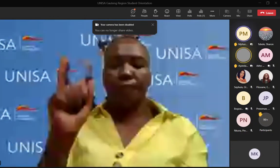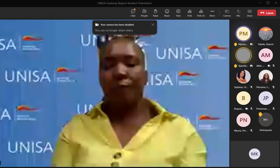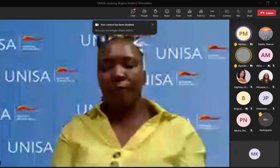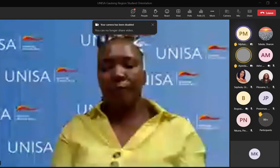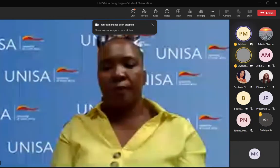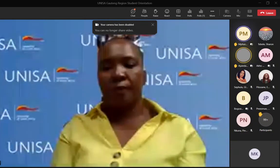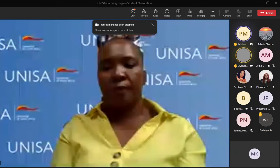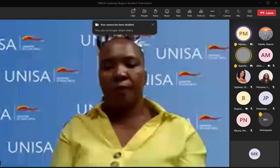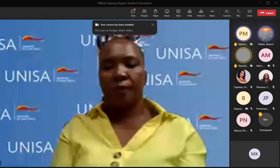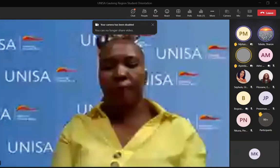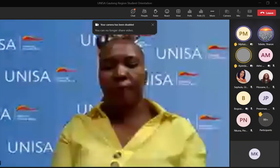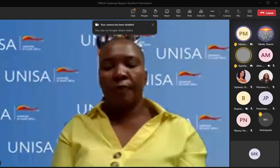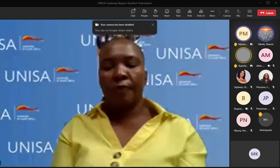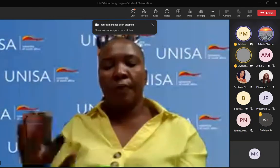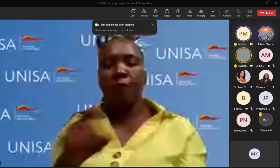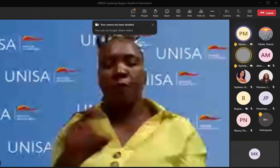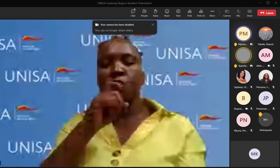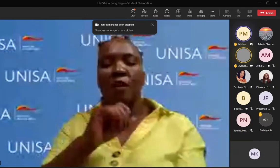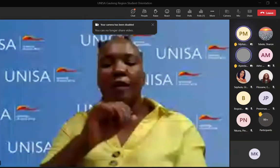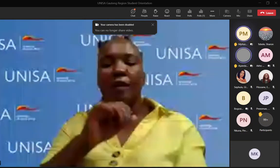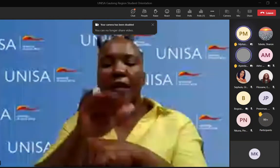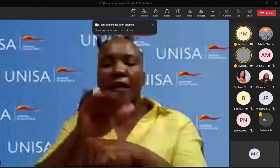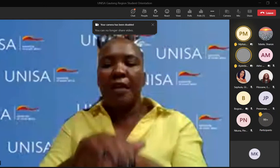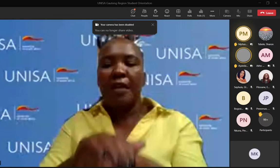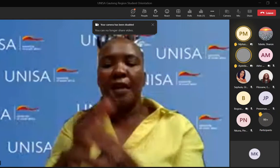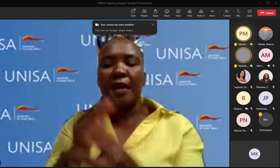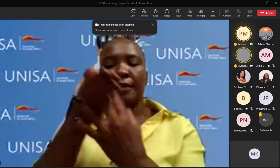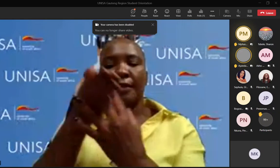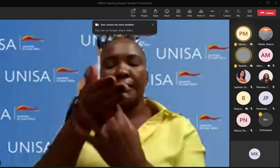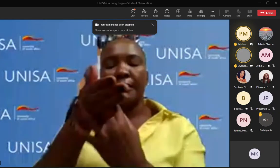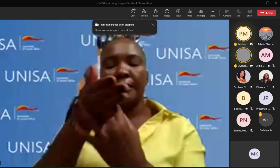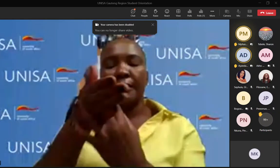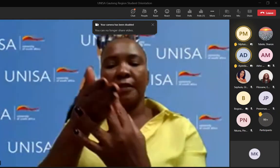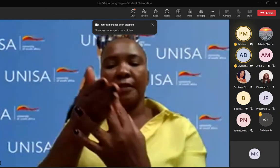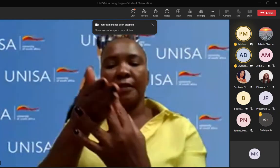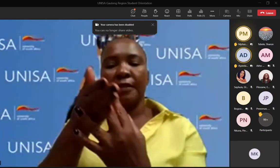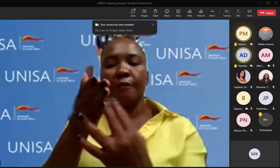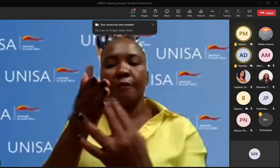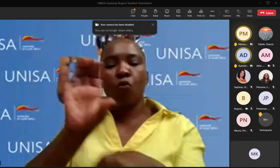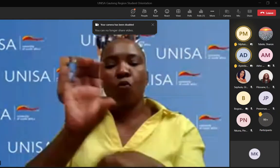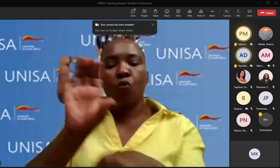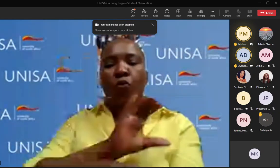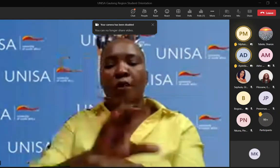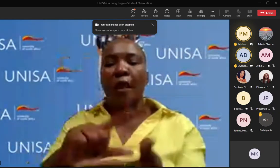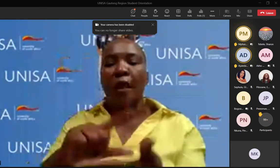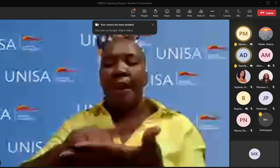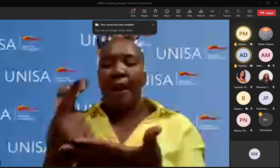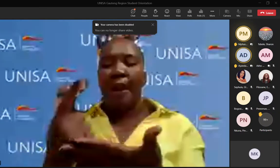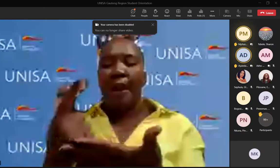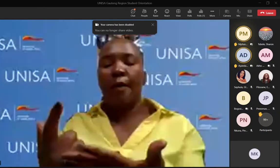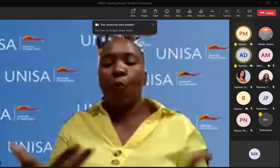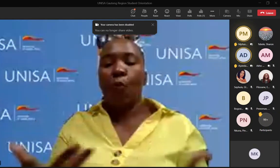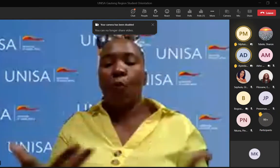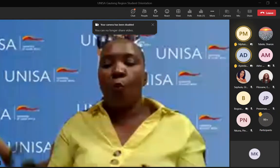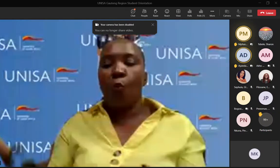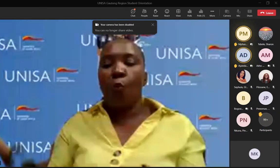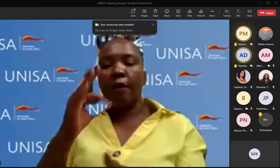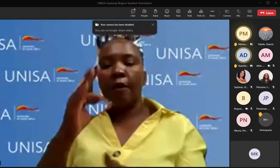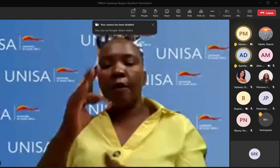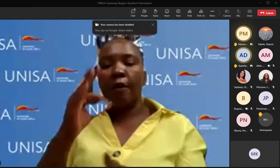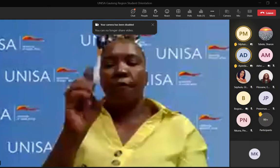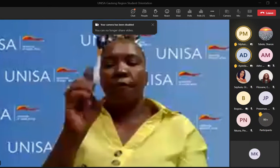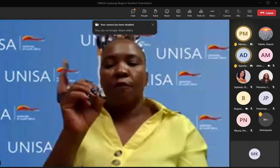user-friendly access to the computer lab in Florida because all our computer labs five computer